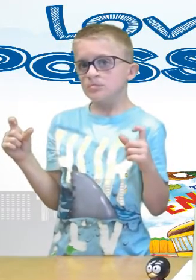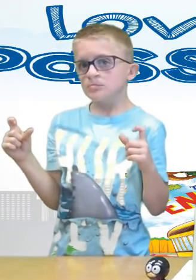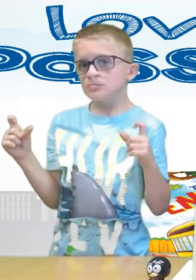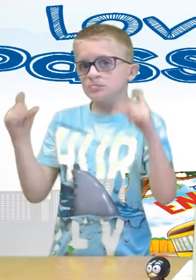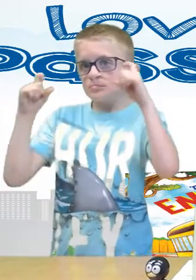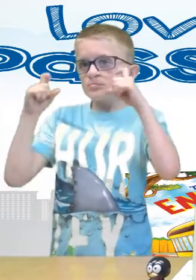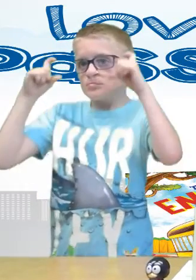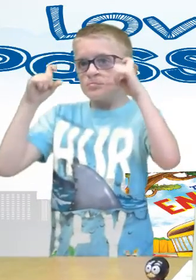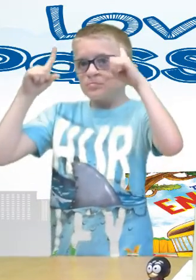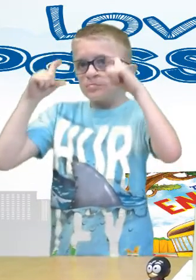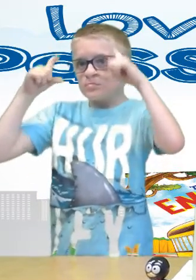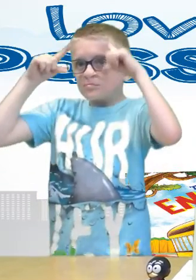literature,